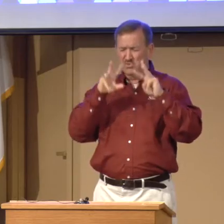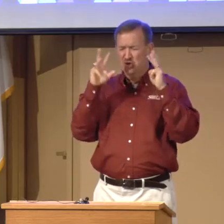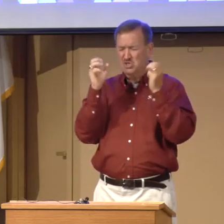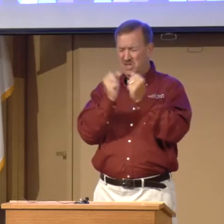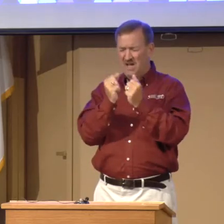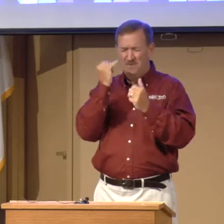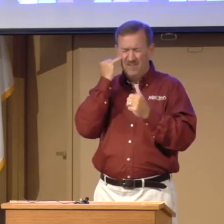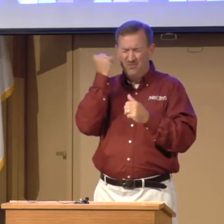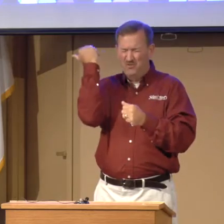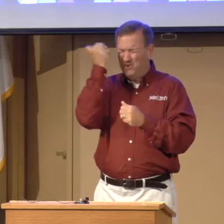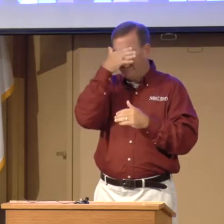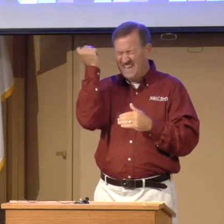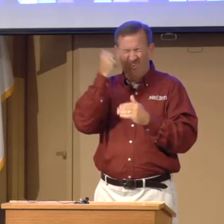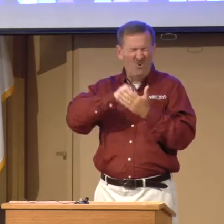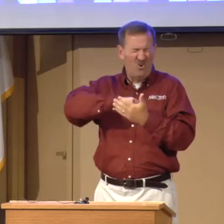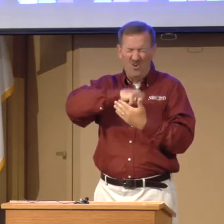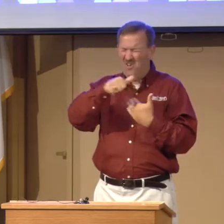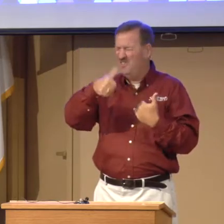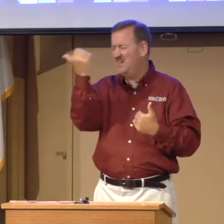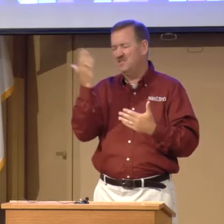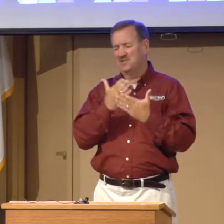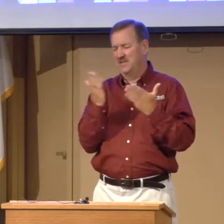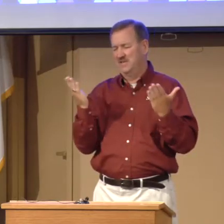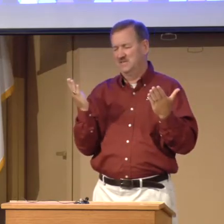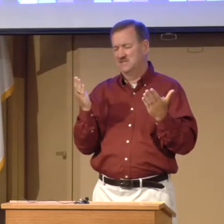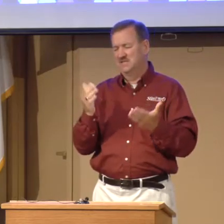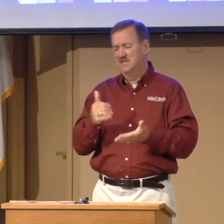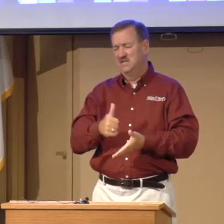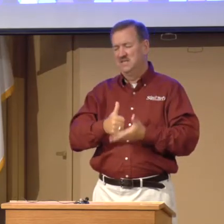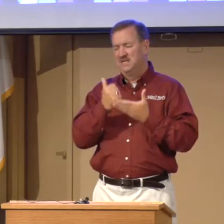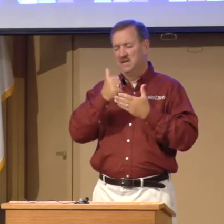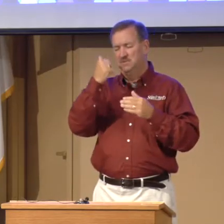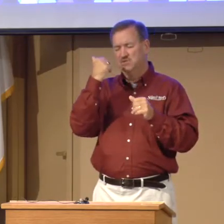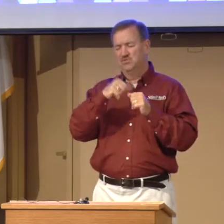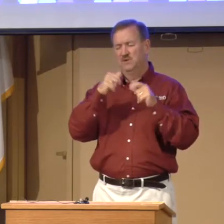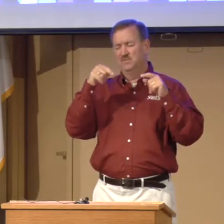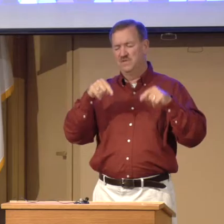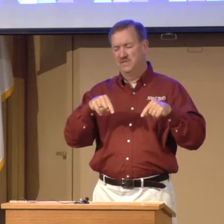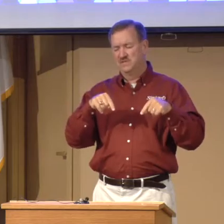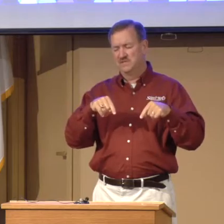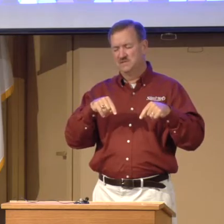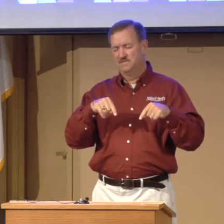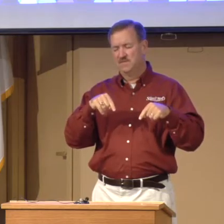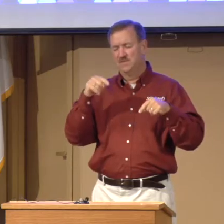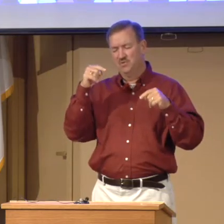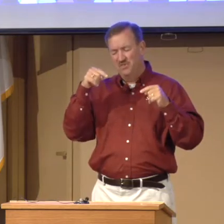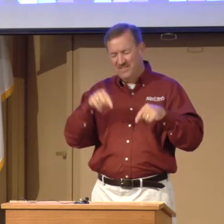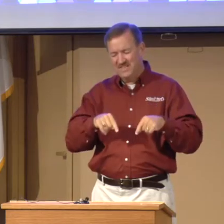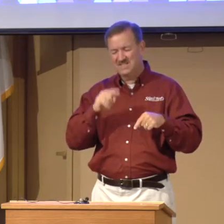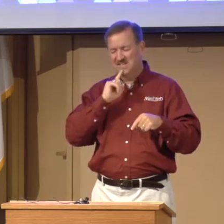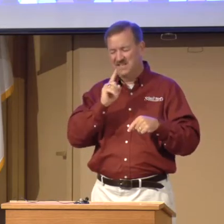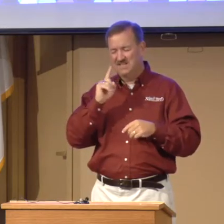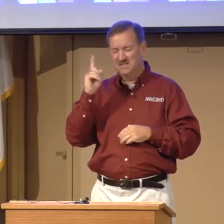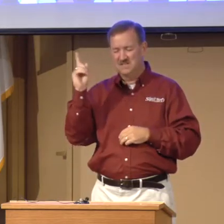workshop, if we forget all the other things. Help us to remember this, for this is